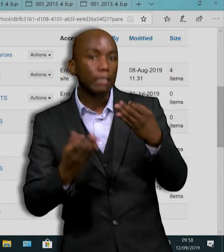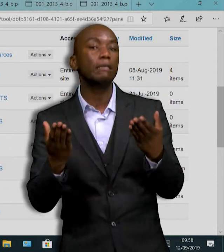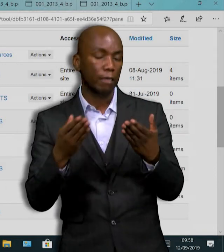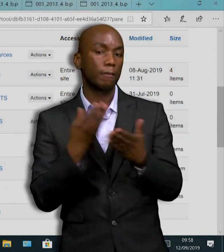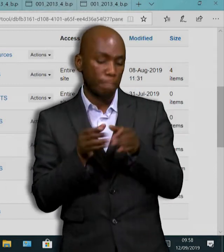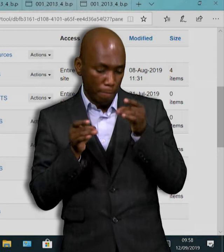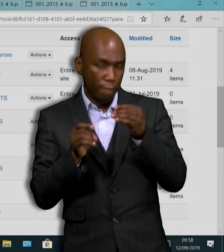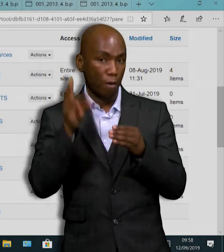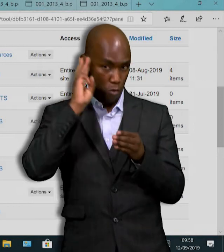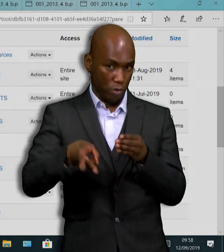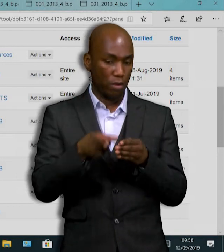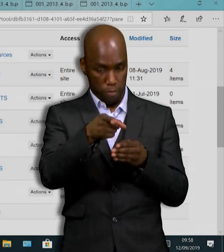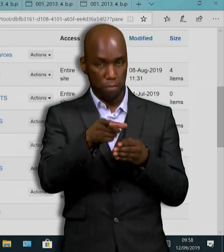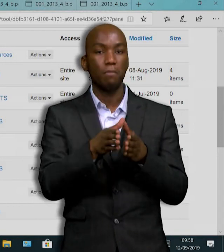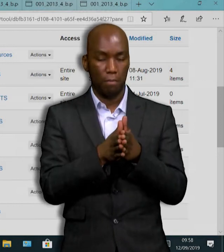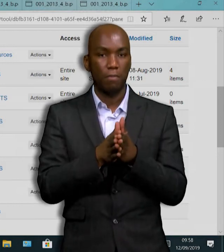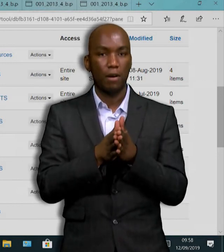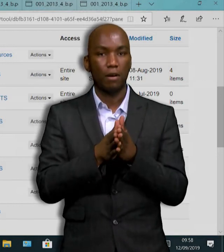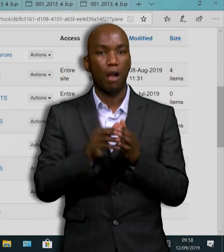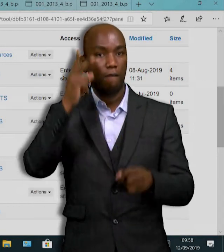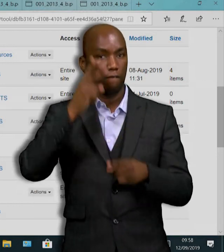graphics, etc.